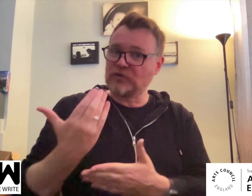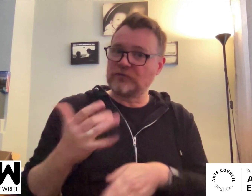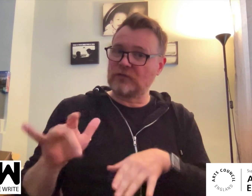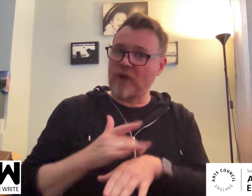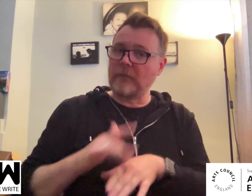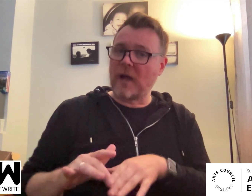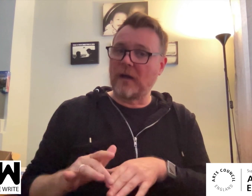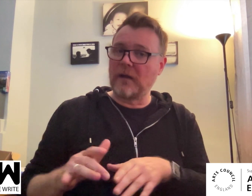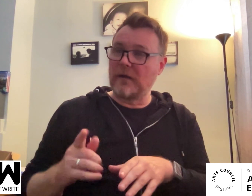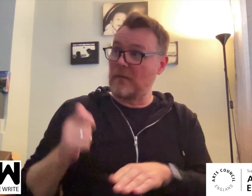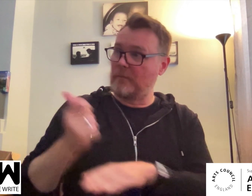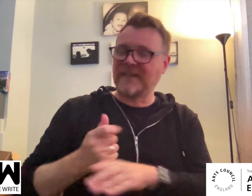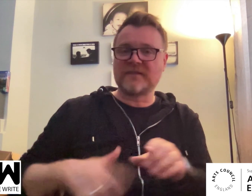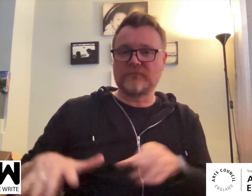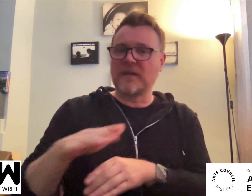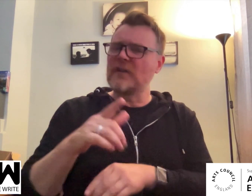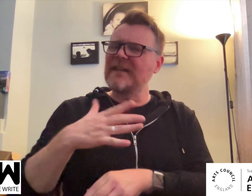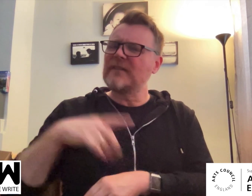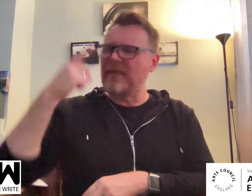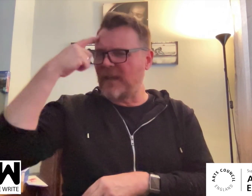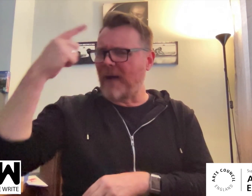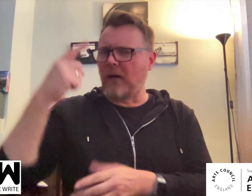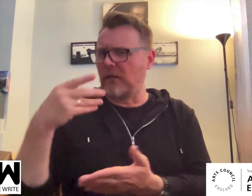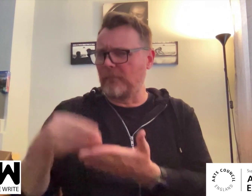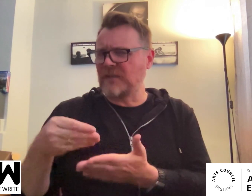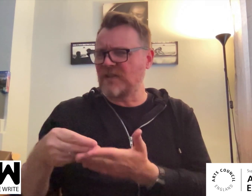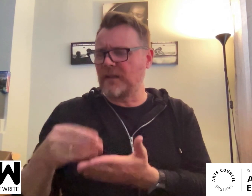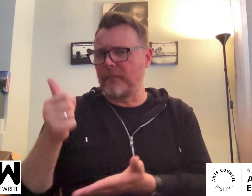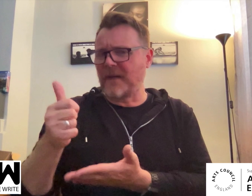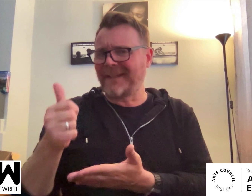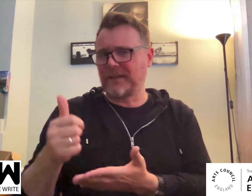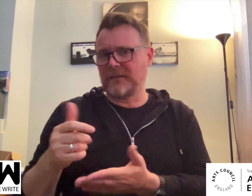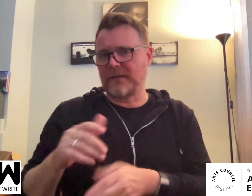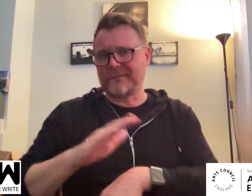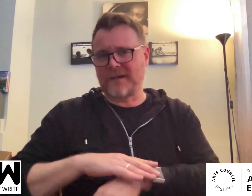modern drama based in your local environment on a small budget.